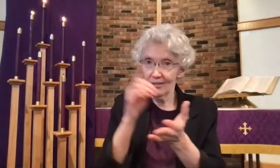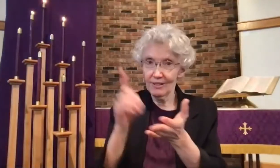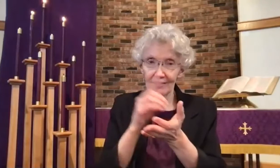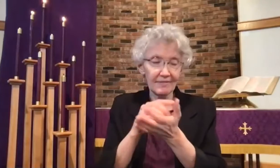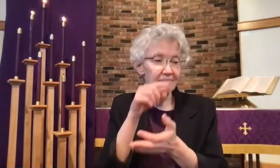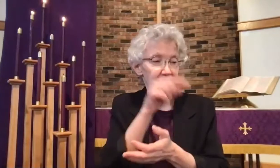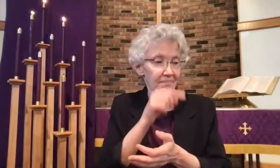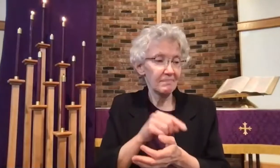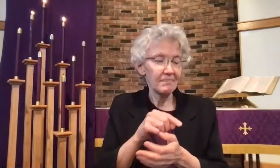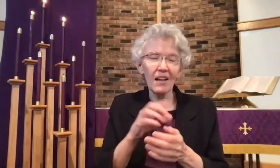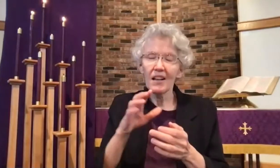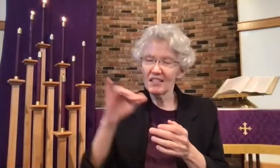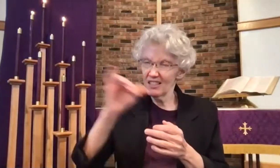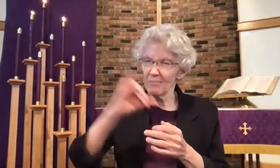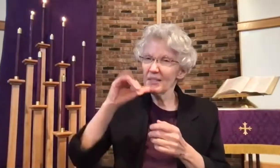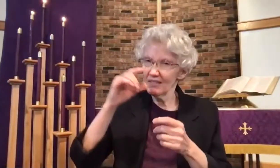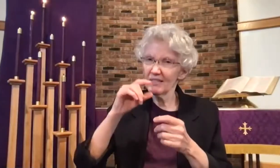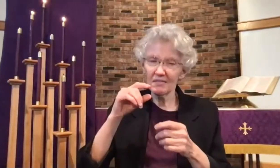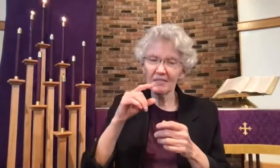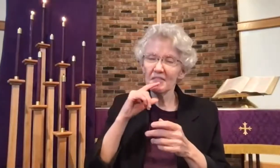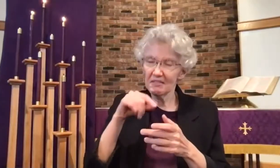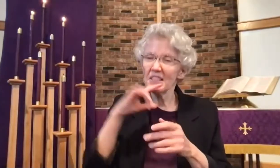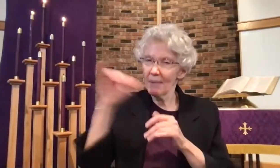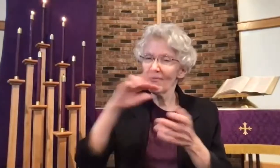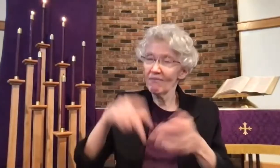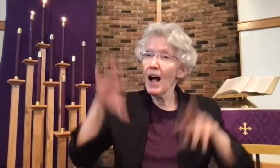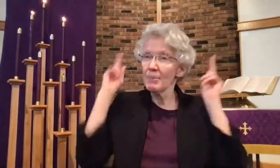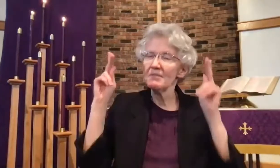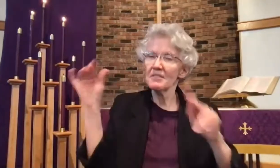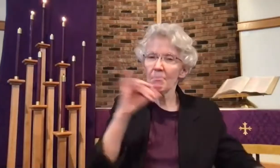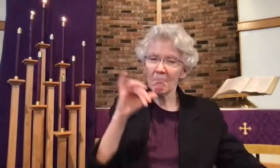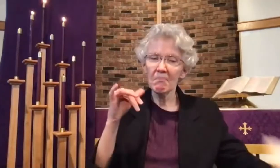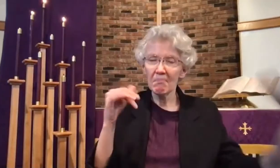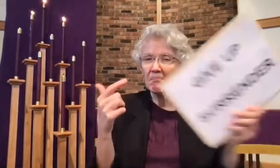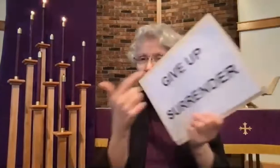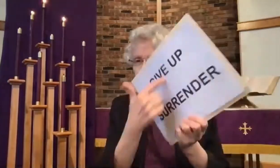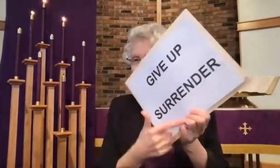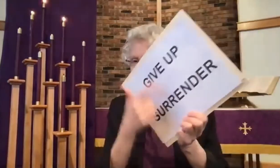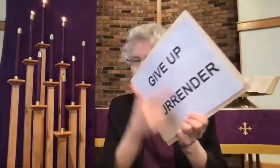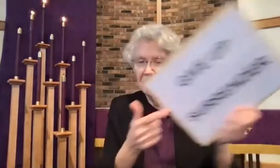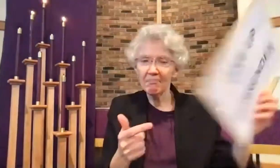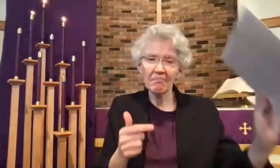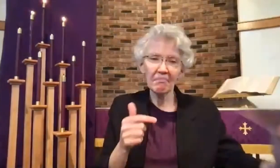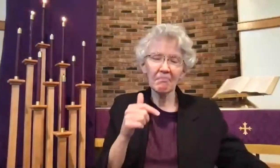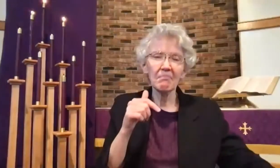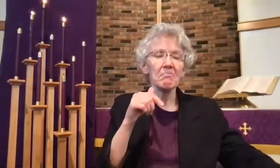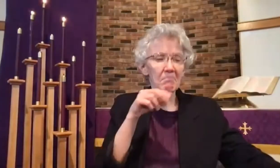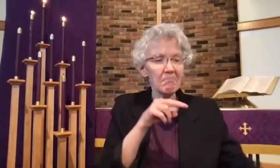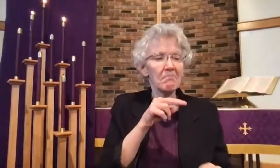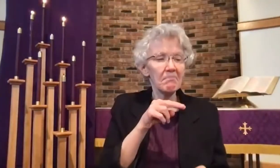Now, I looked these words up in the dictionary, and give up and surrender have a